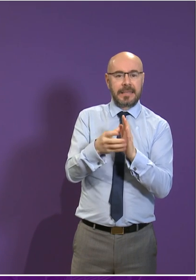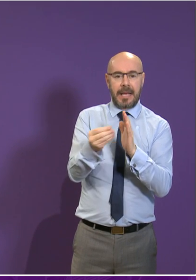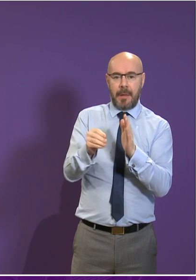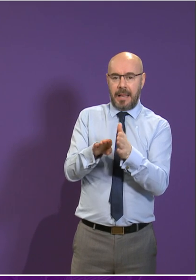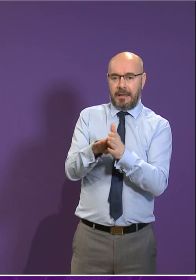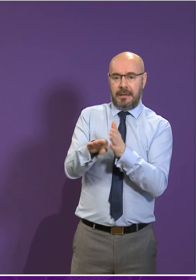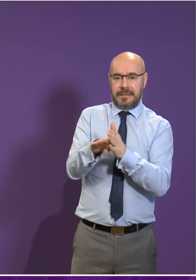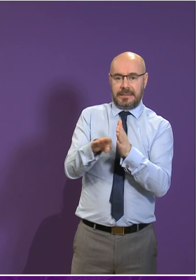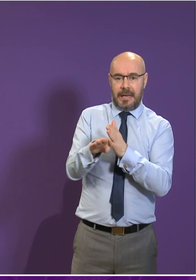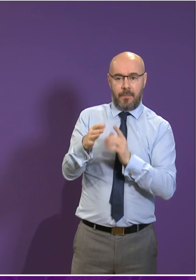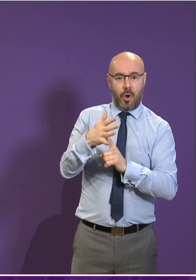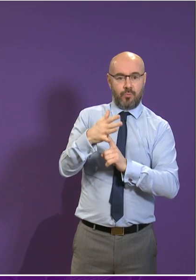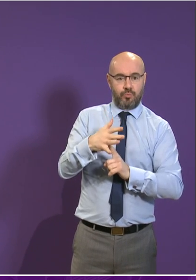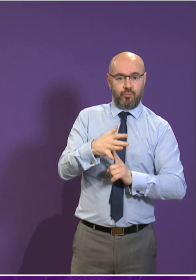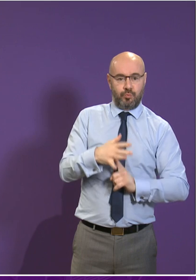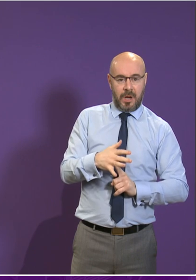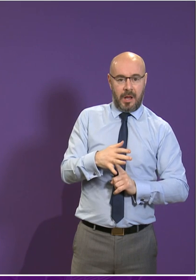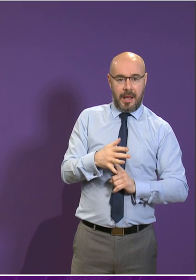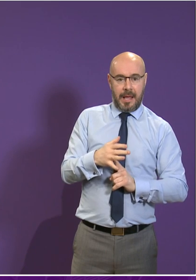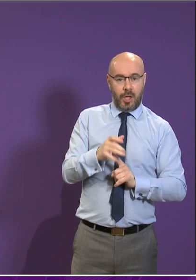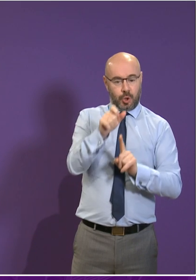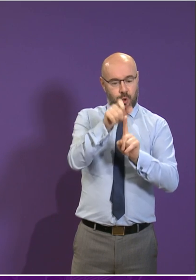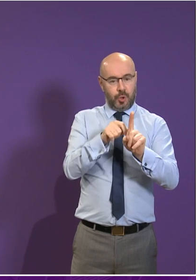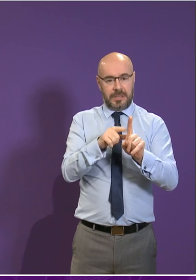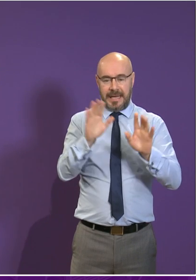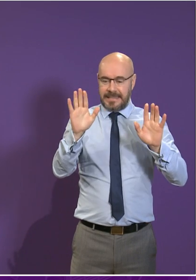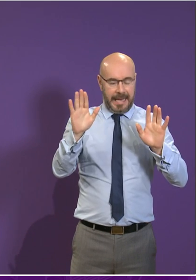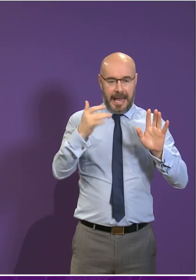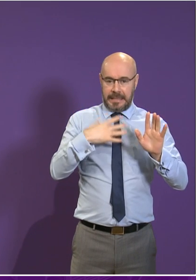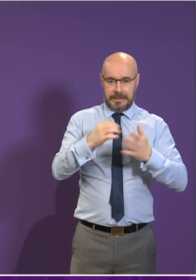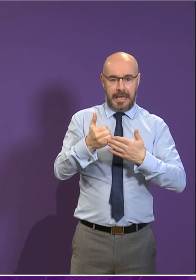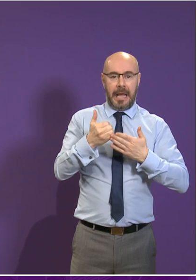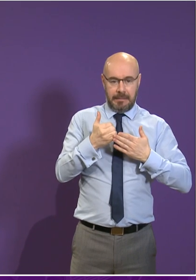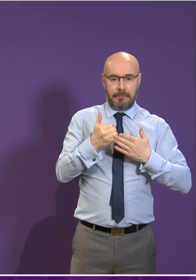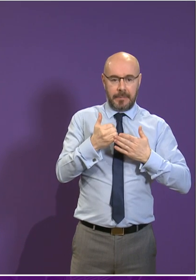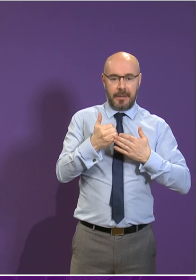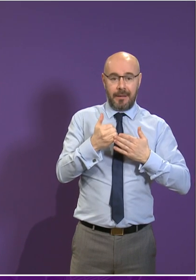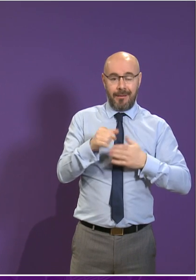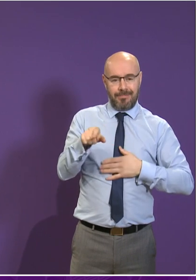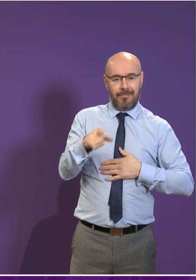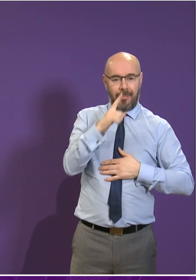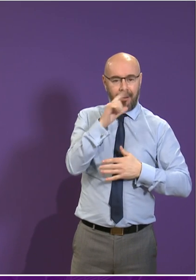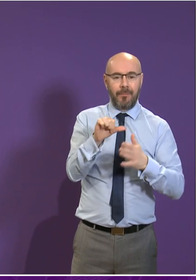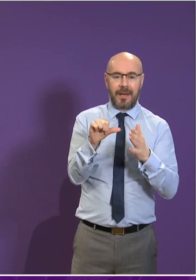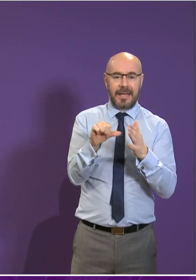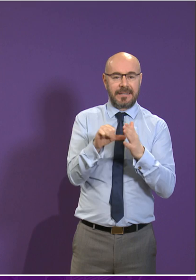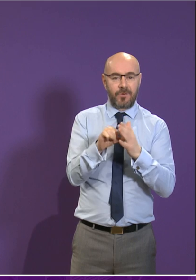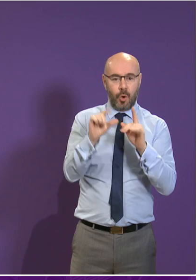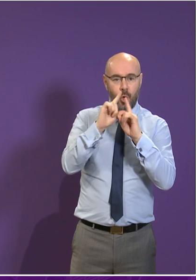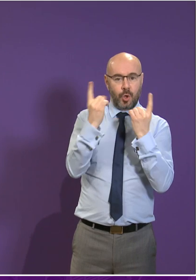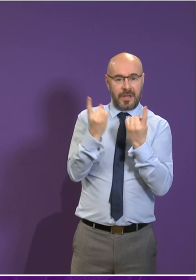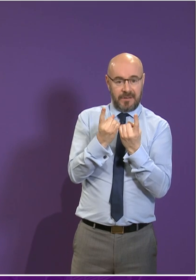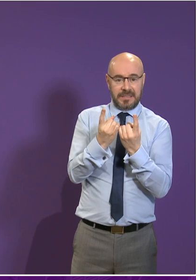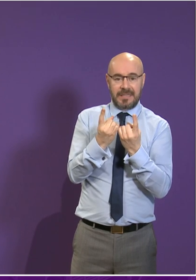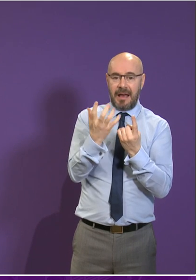pressures come up and there's a recognition that actually I need help at this point, and that's always a difficulty, and universities kind